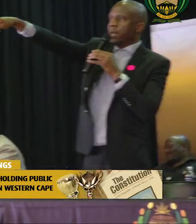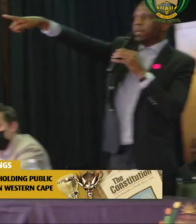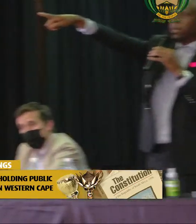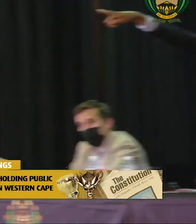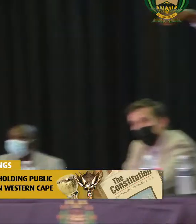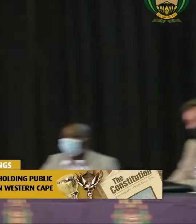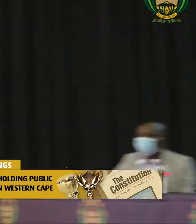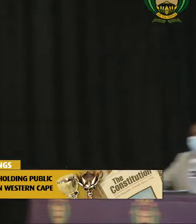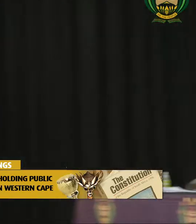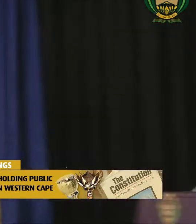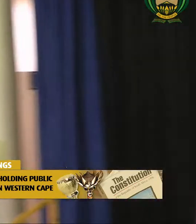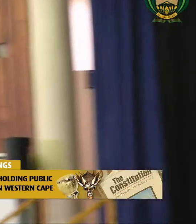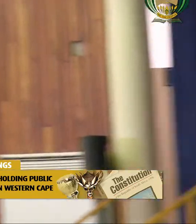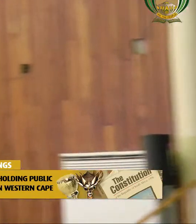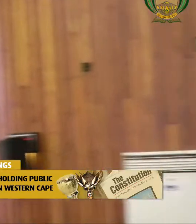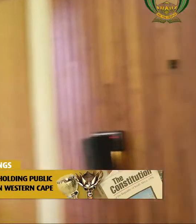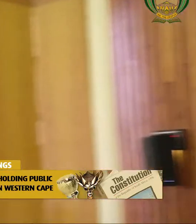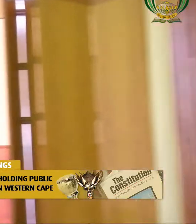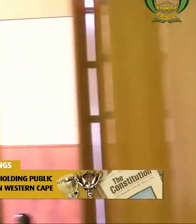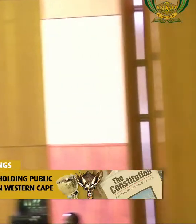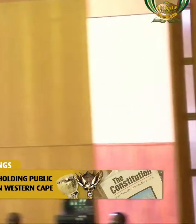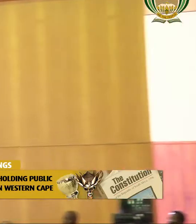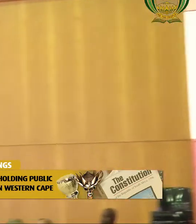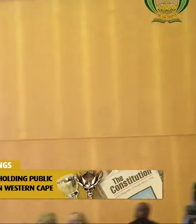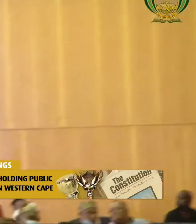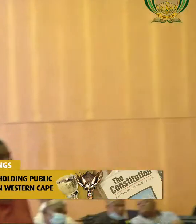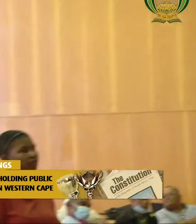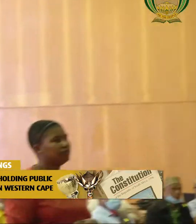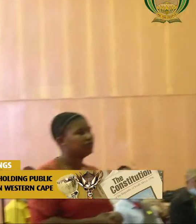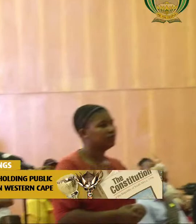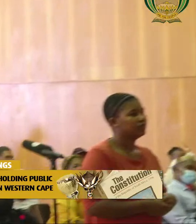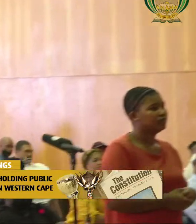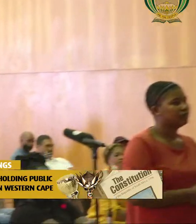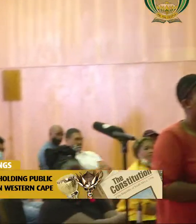Number 1, number 2,